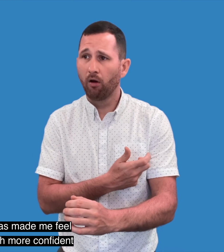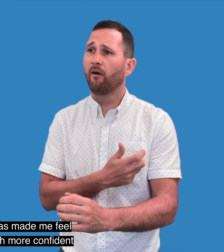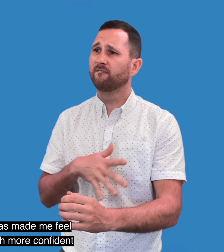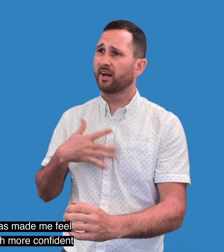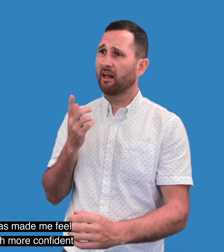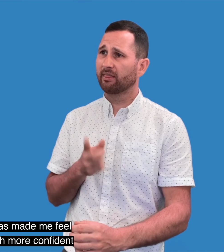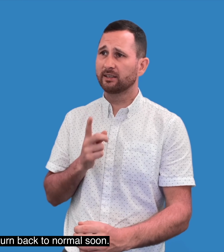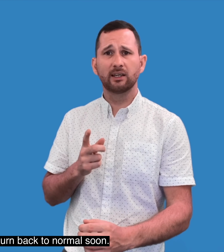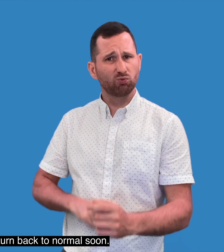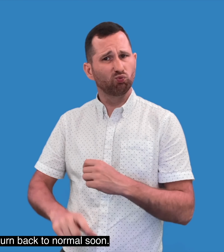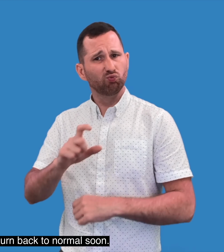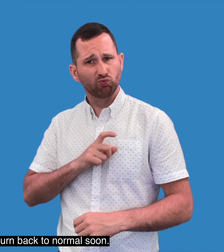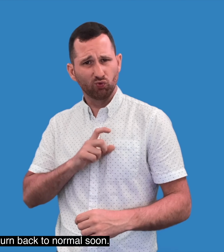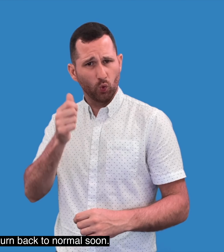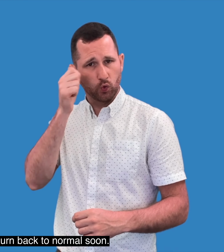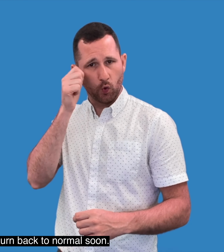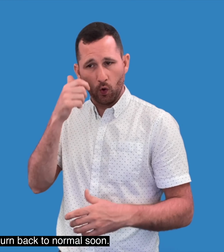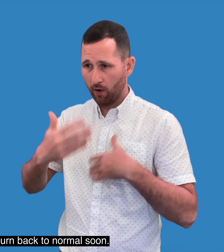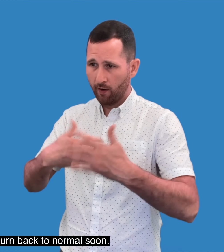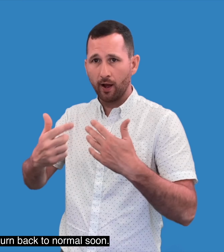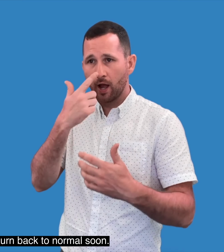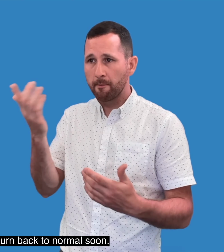confident that life can return back to normal soon.